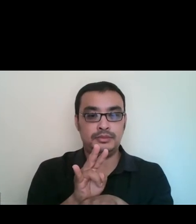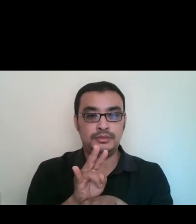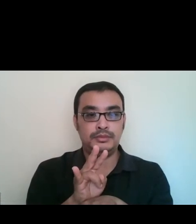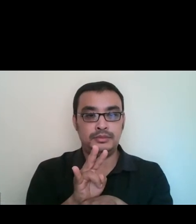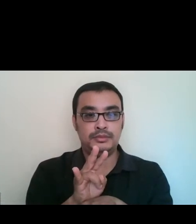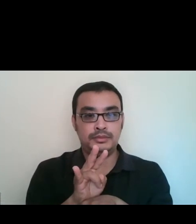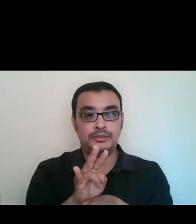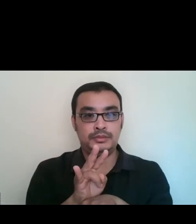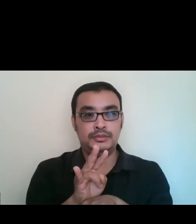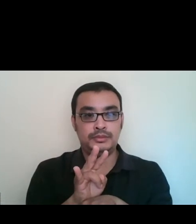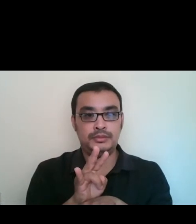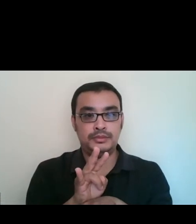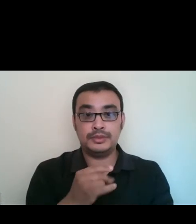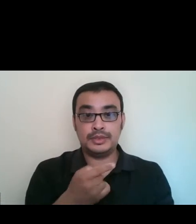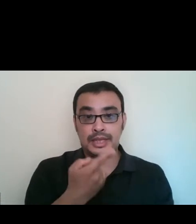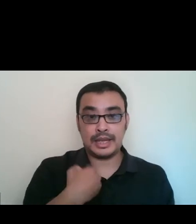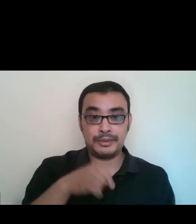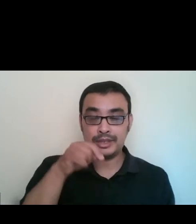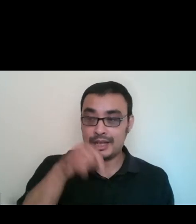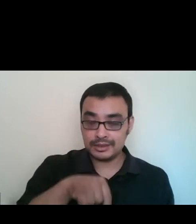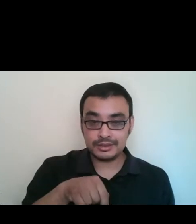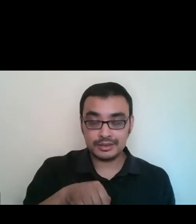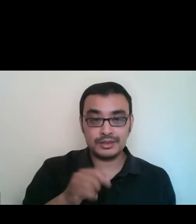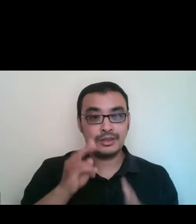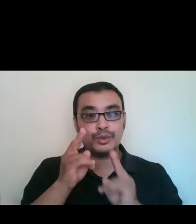Today, when we are talking about